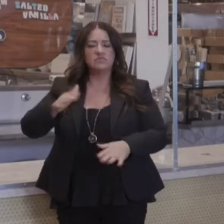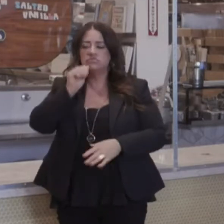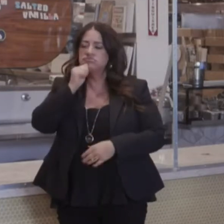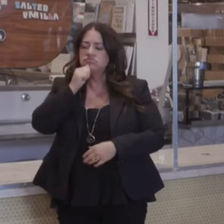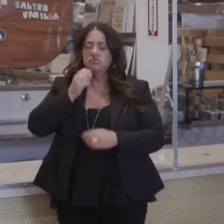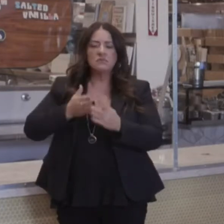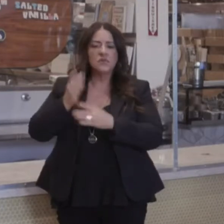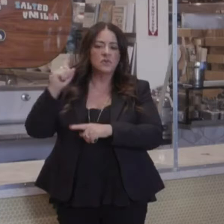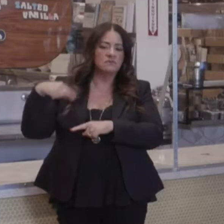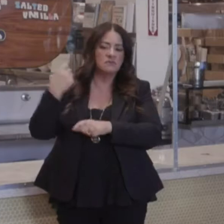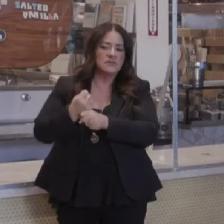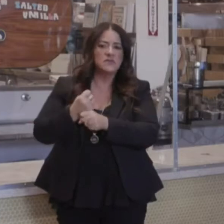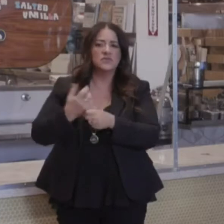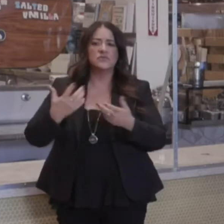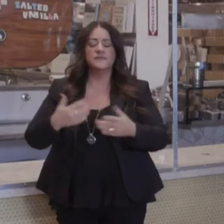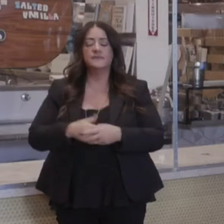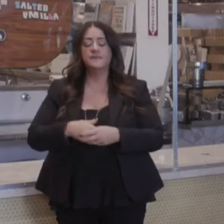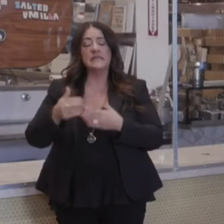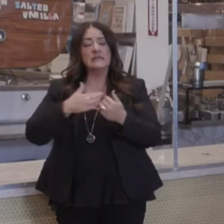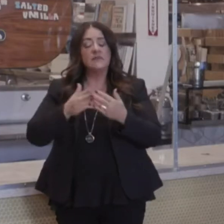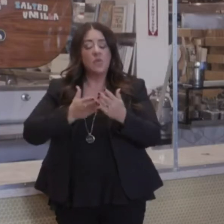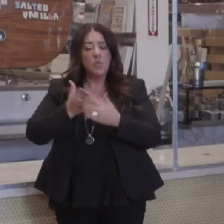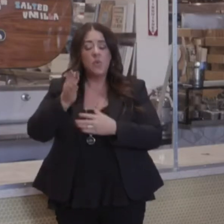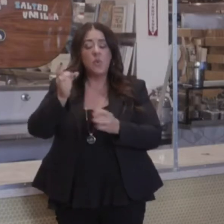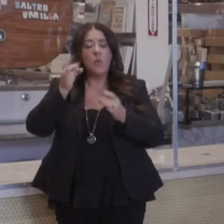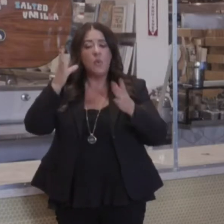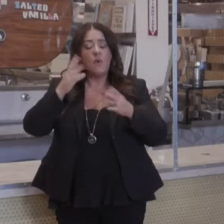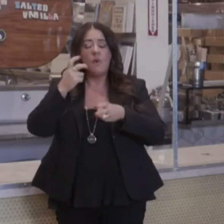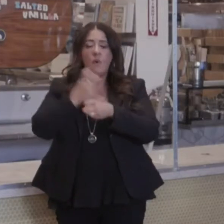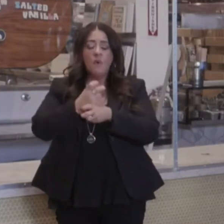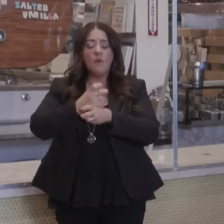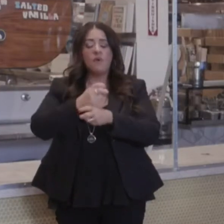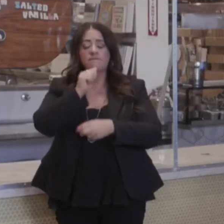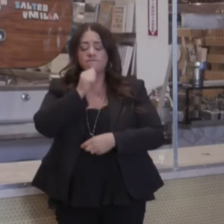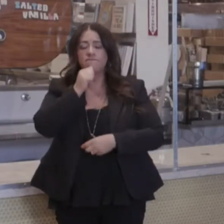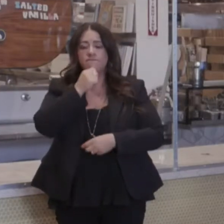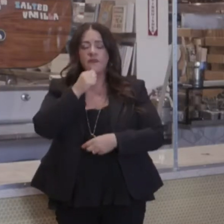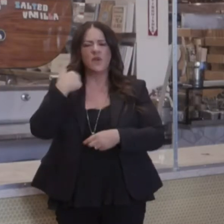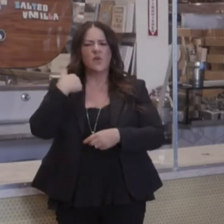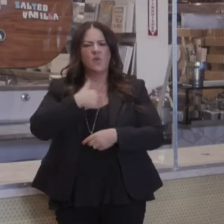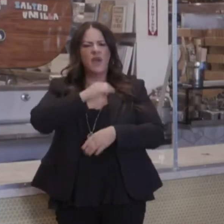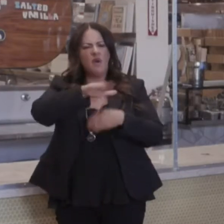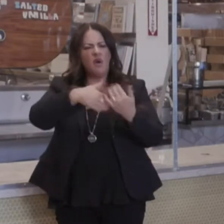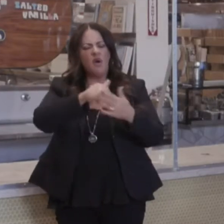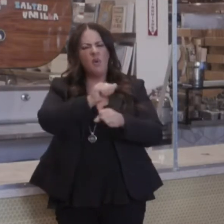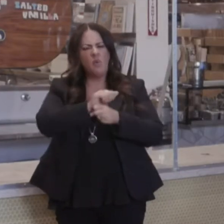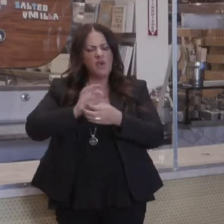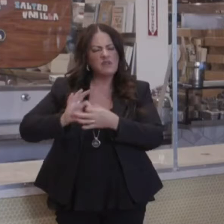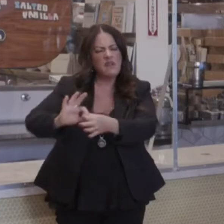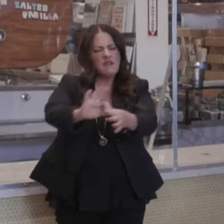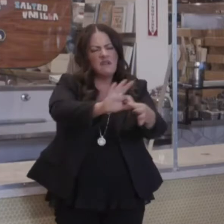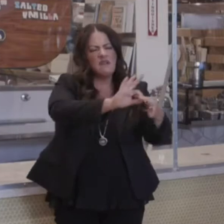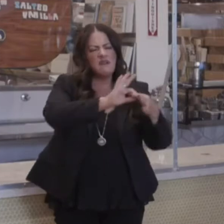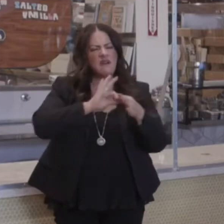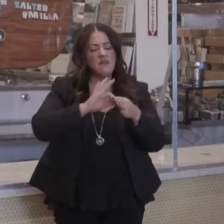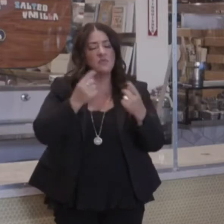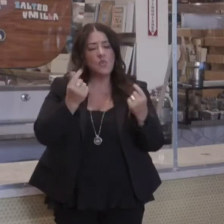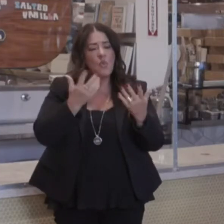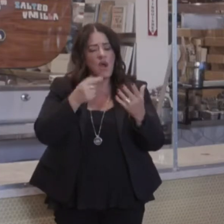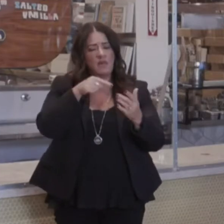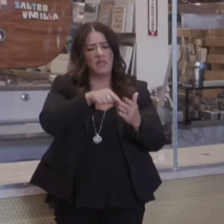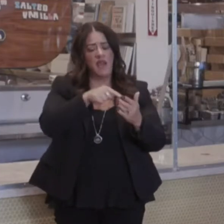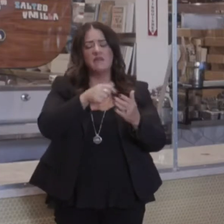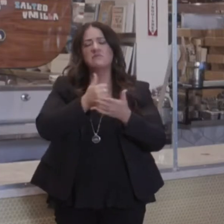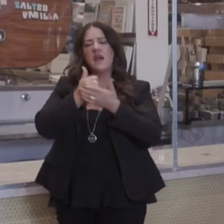year. Despite those hard times, we can take our collective resources and use them to help one another and to help our